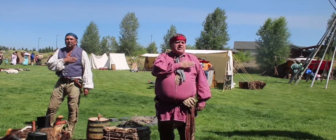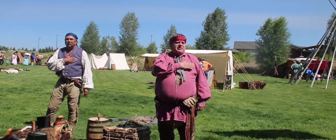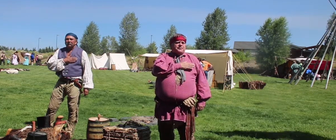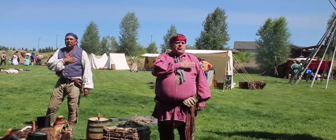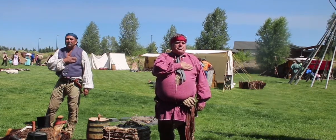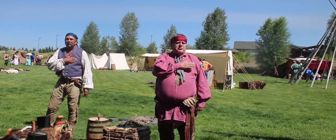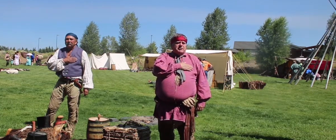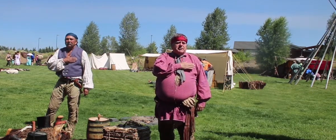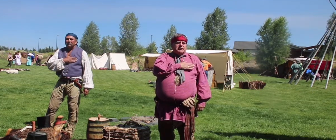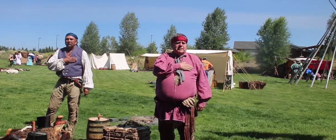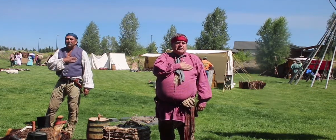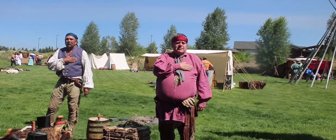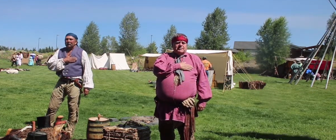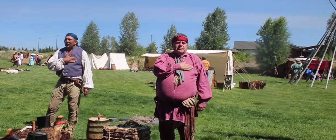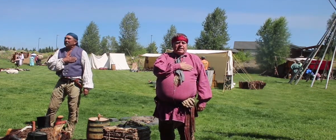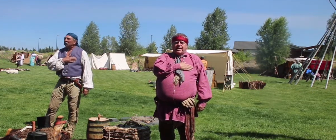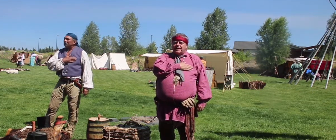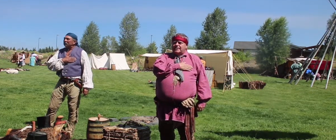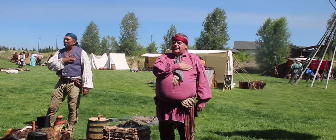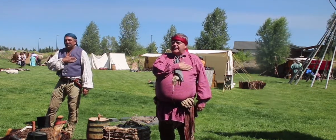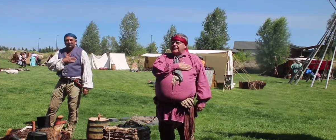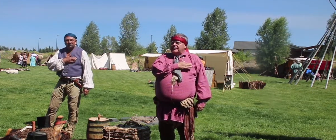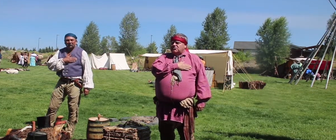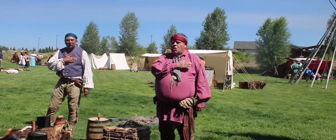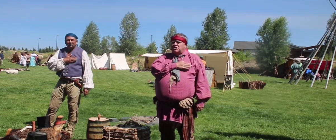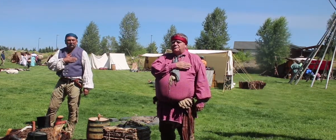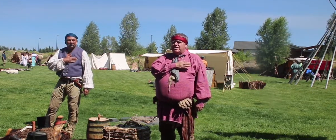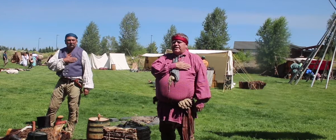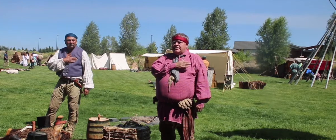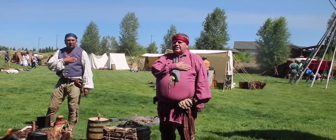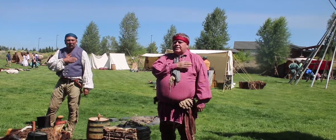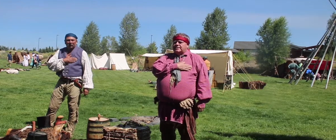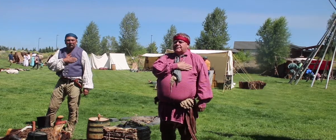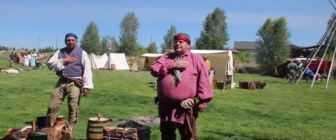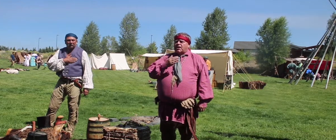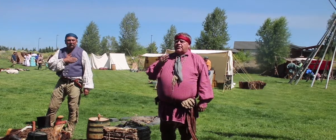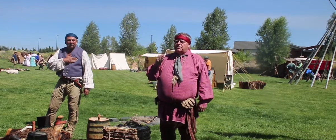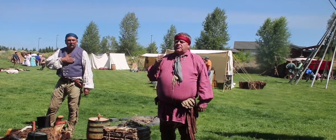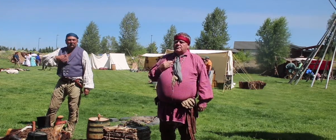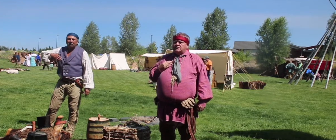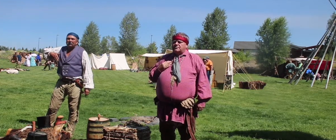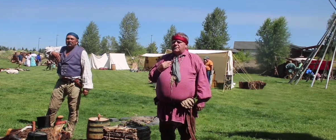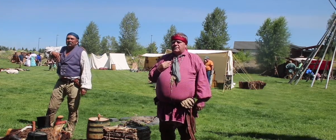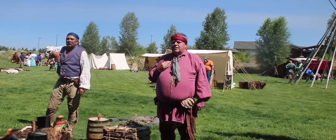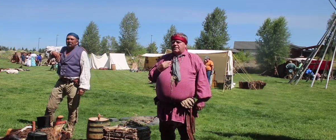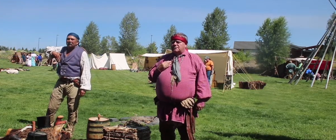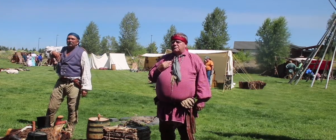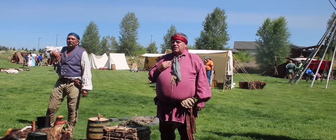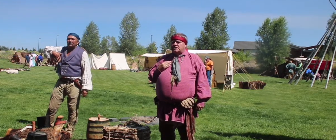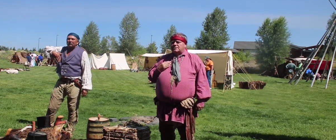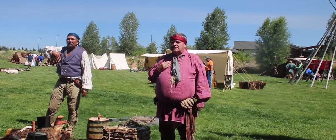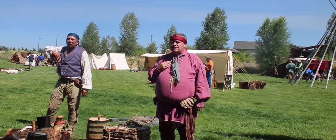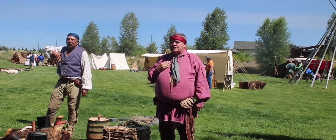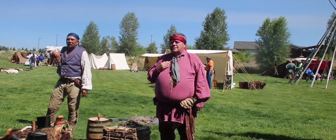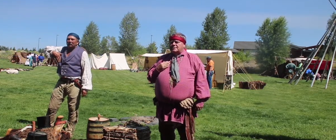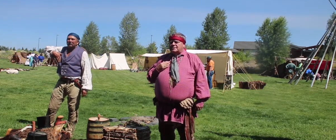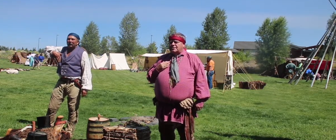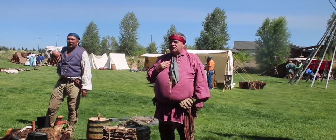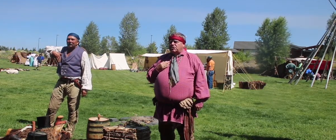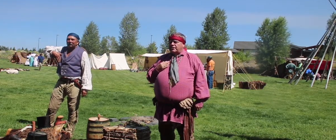for you. And that's how it is. It's always beating. Right. Father, it doesn't beat. On this side. He's here on